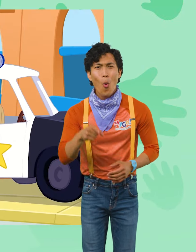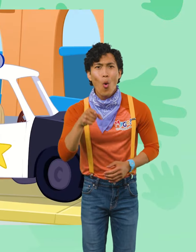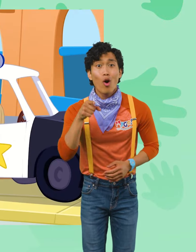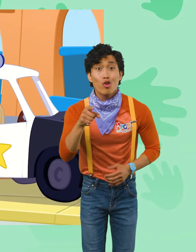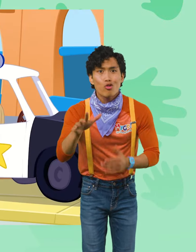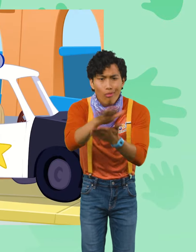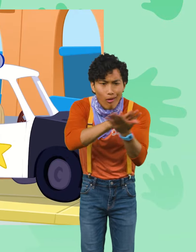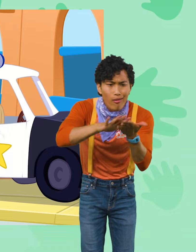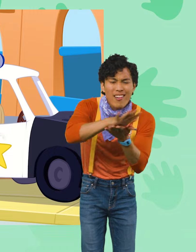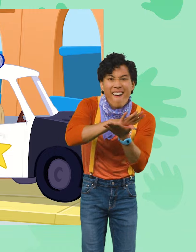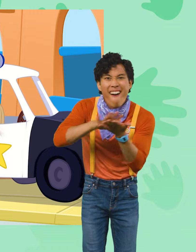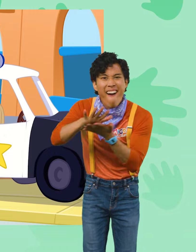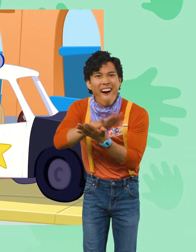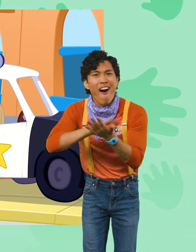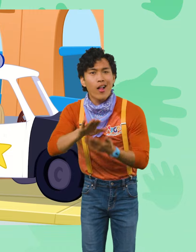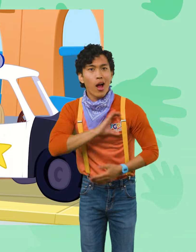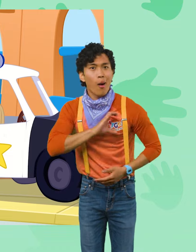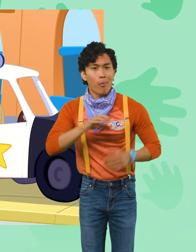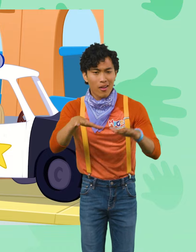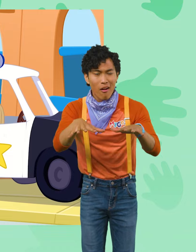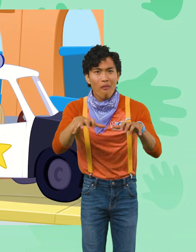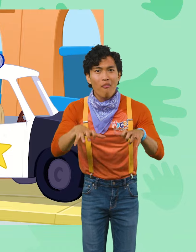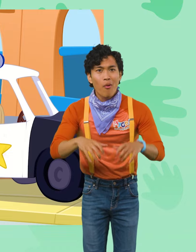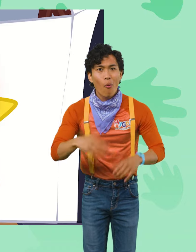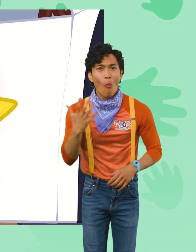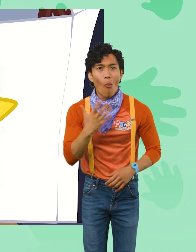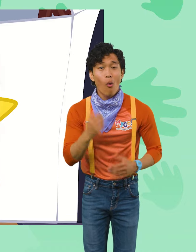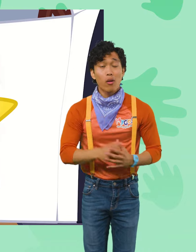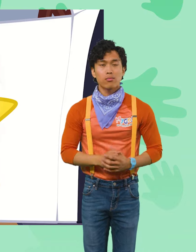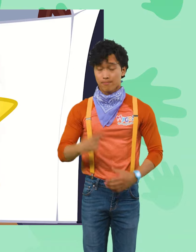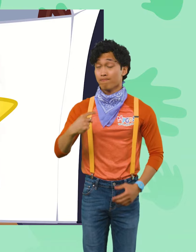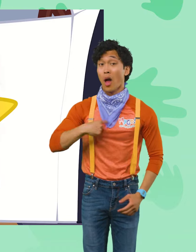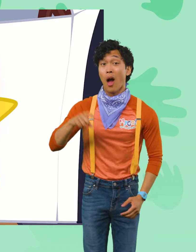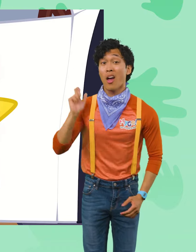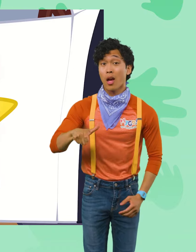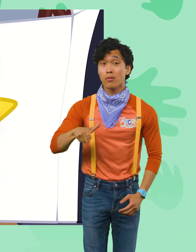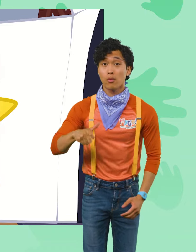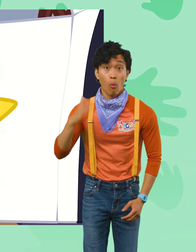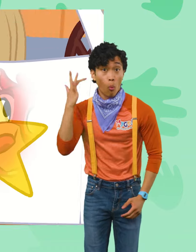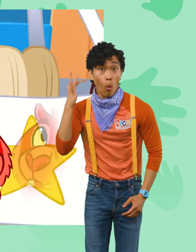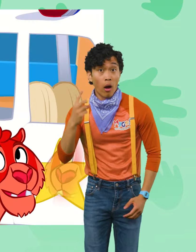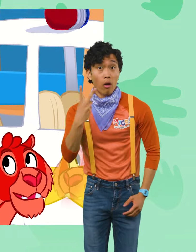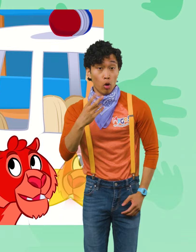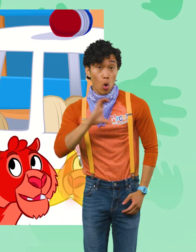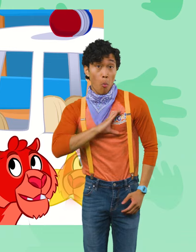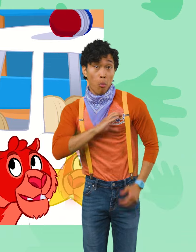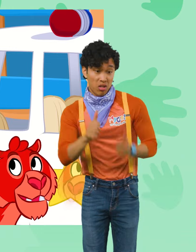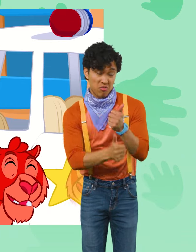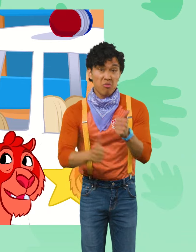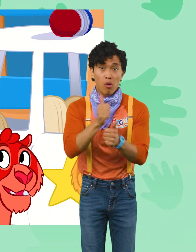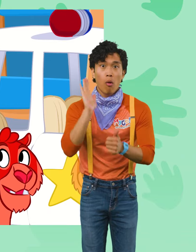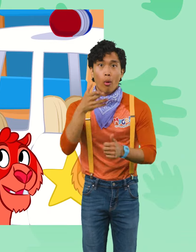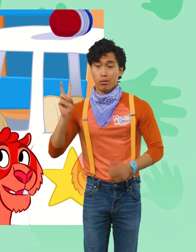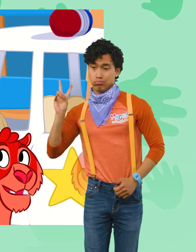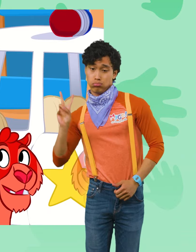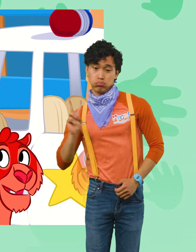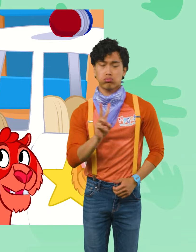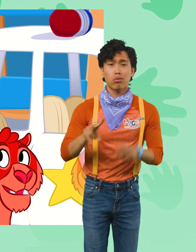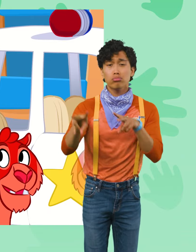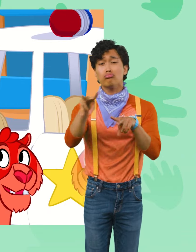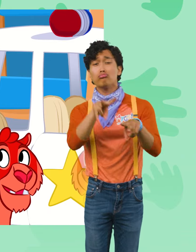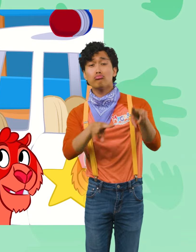You're being very thorough, Police Officer Freeze. I have to be. Two police commissioners will drop by to see if I'm